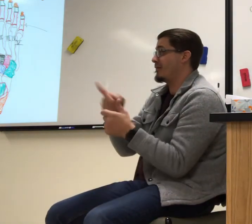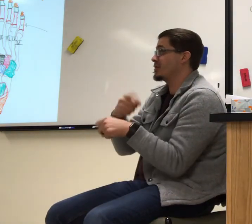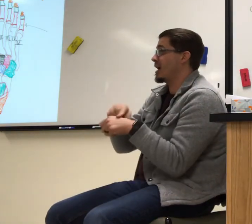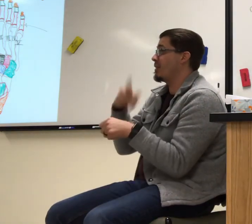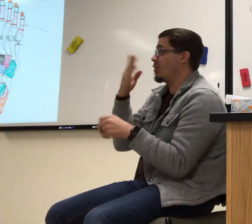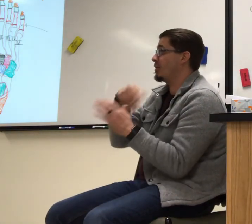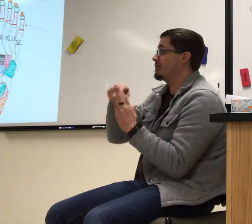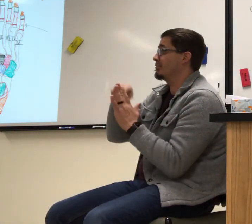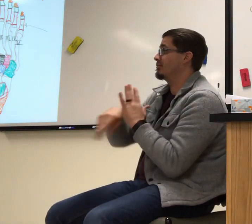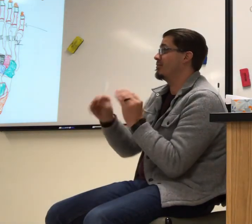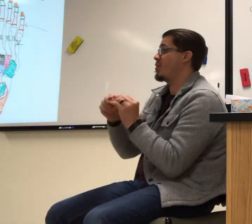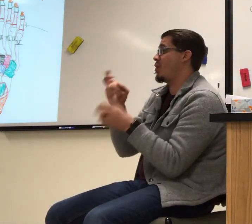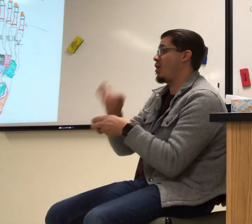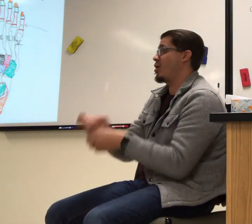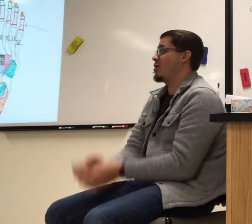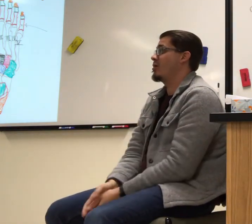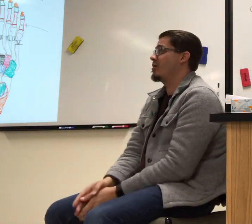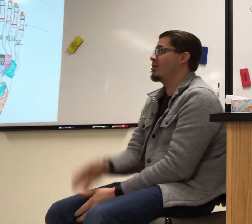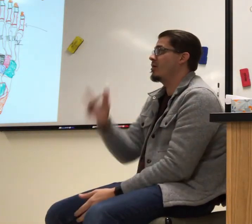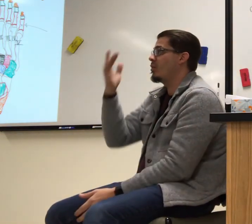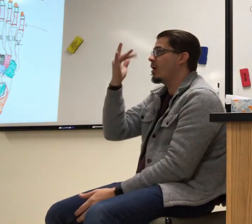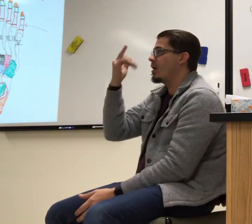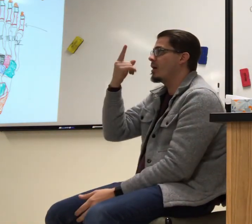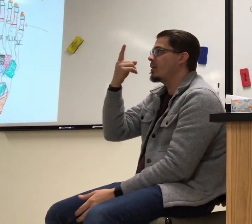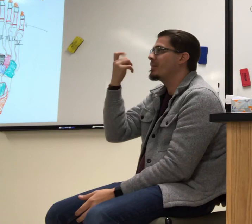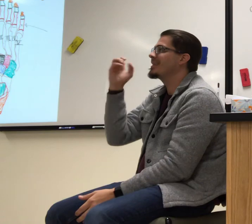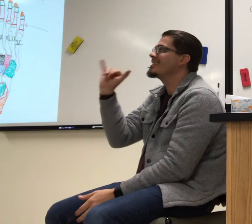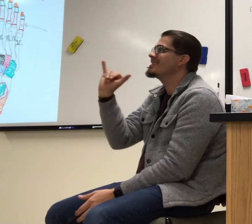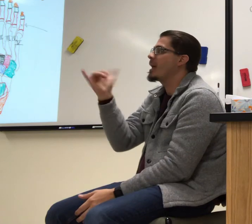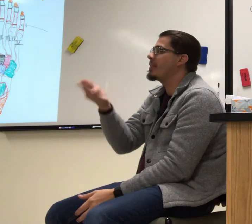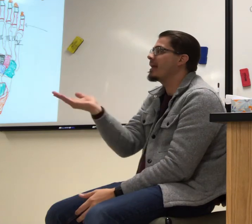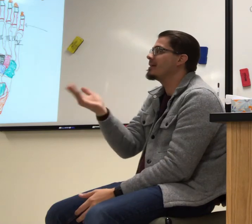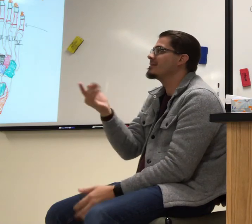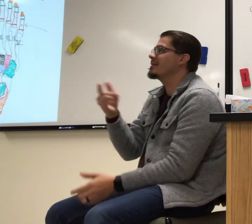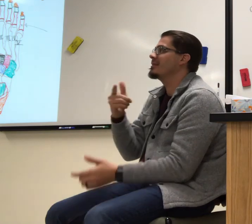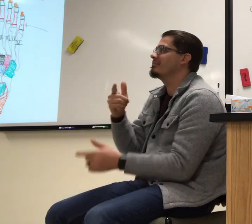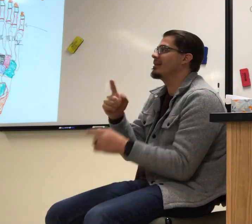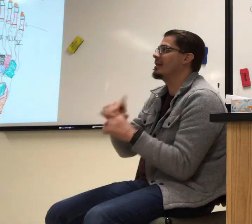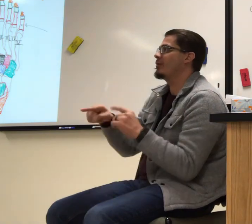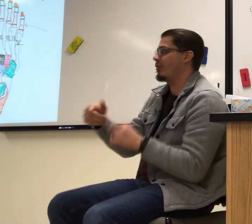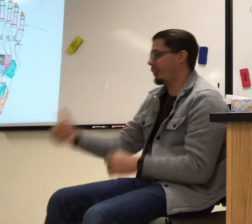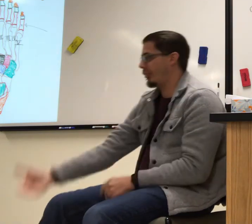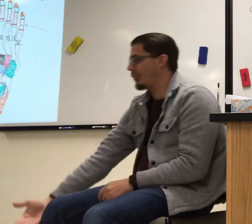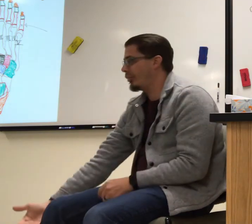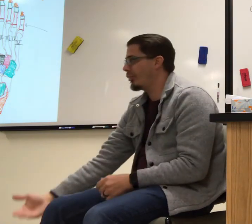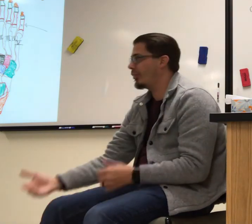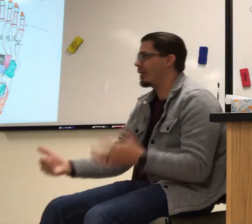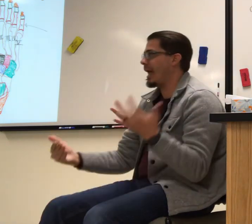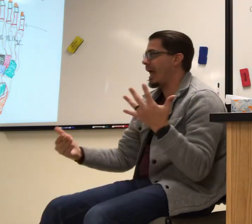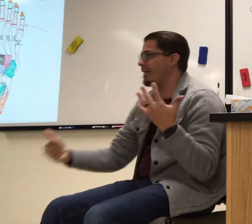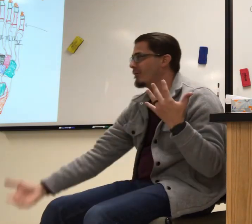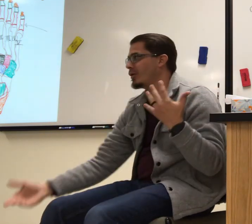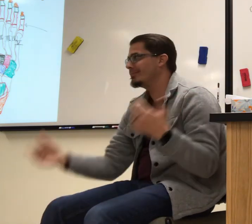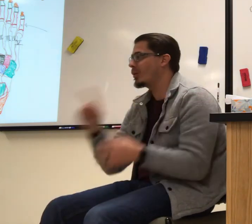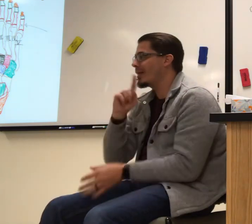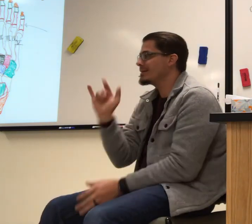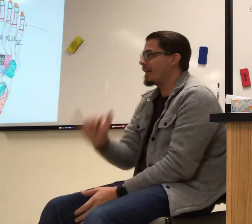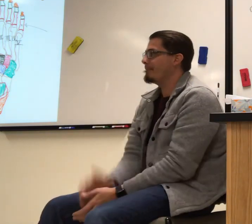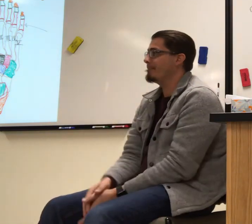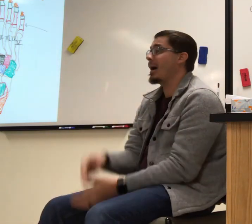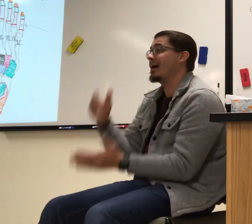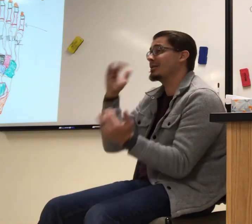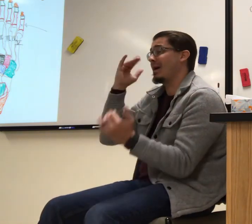tougher because it's the same skill set, just a different region of the body, and I expect students to be better. That's my